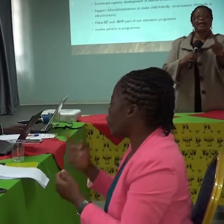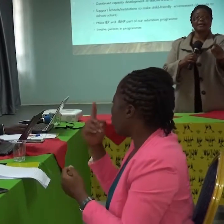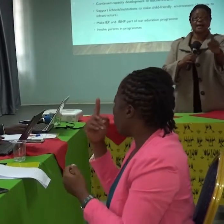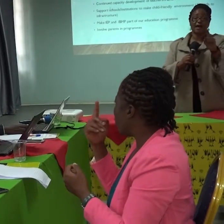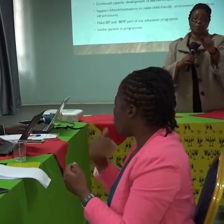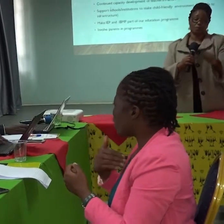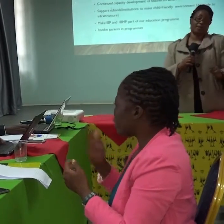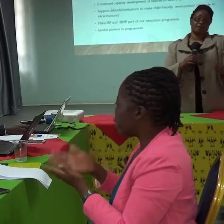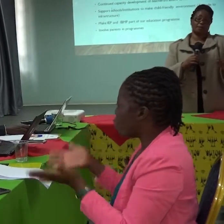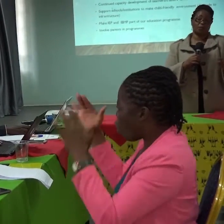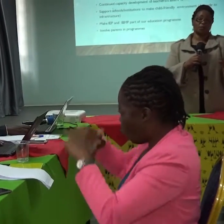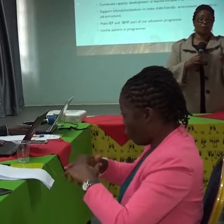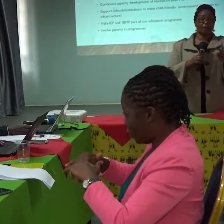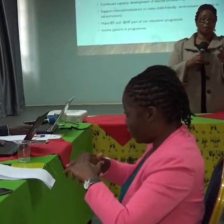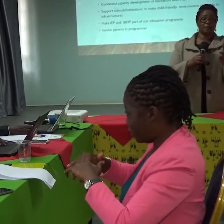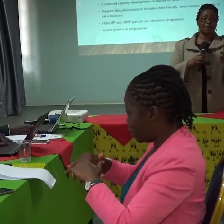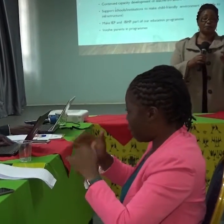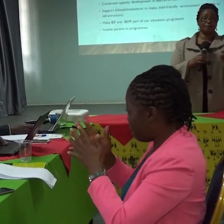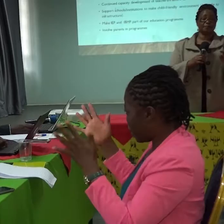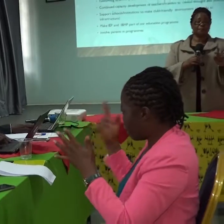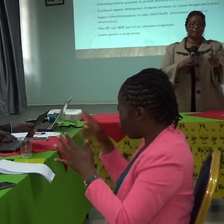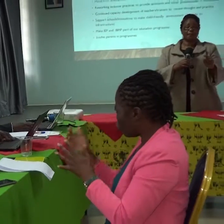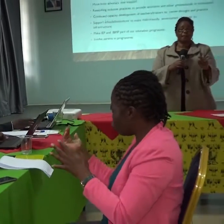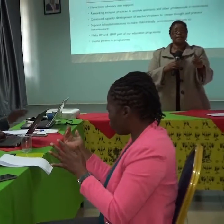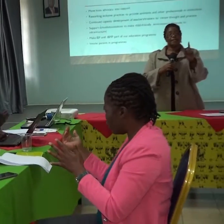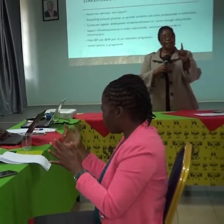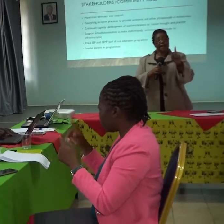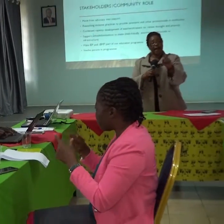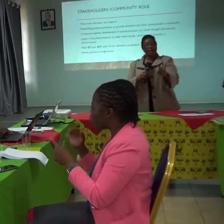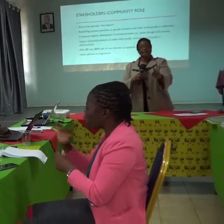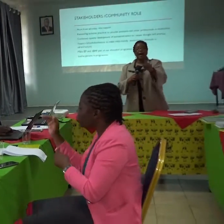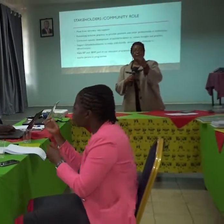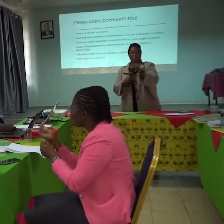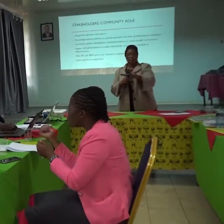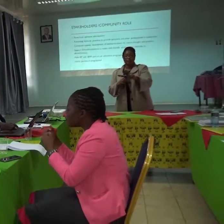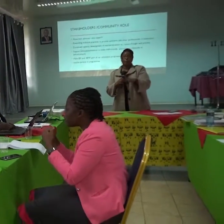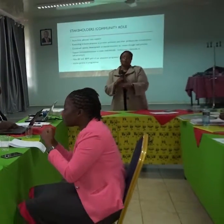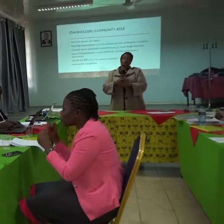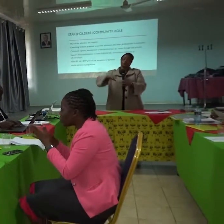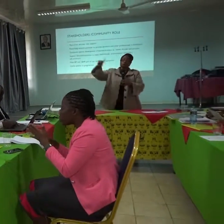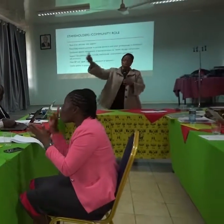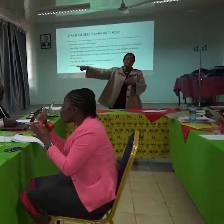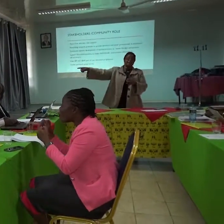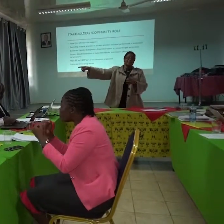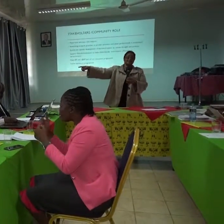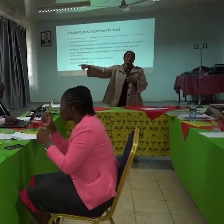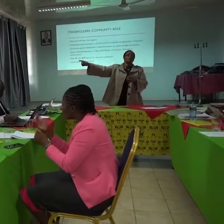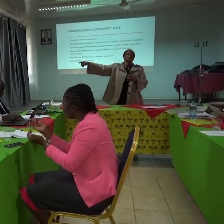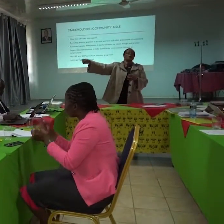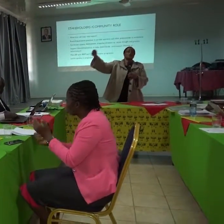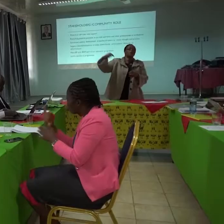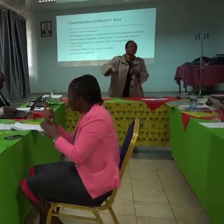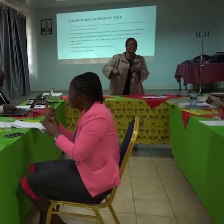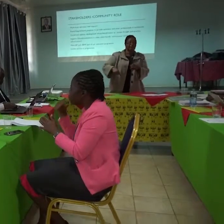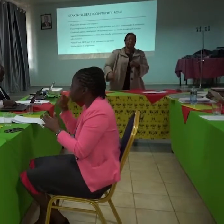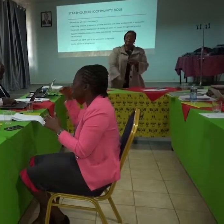the adults are the problem. Dr. Ongera, you remember that one? Yes. They said the adults are the problem. When we go to the field, as we